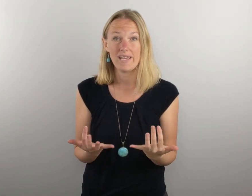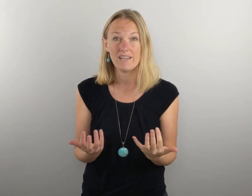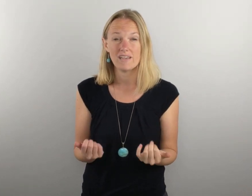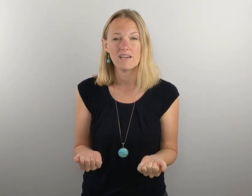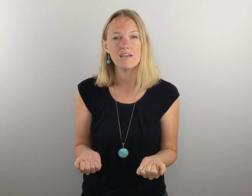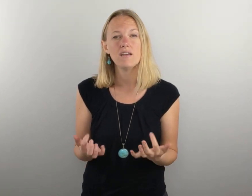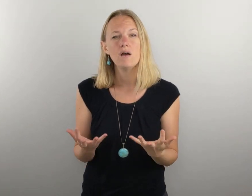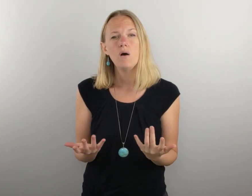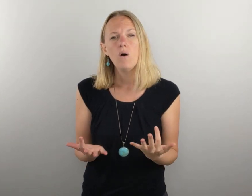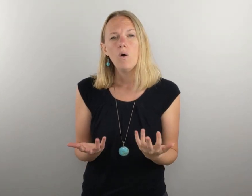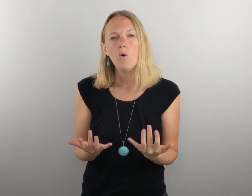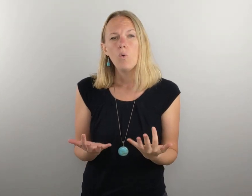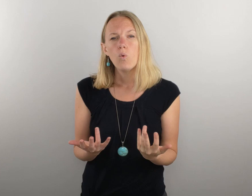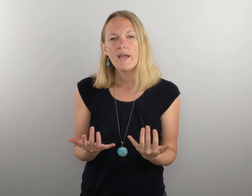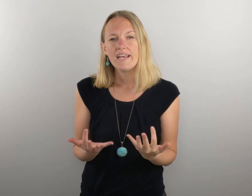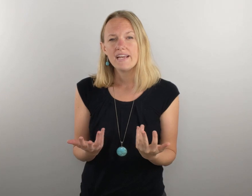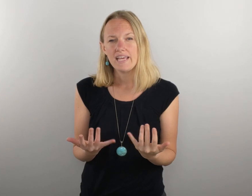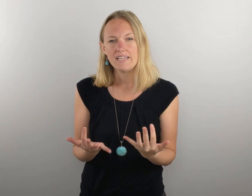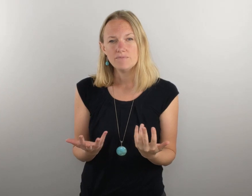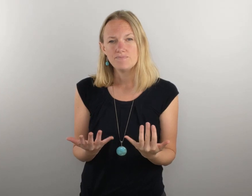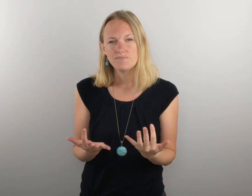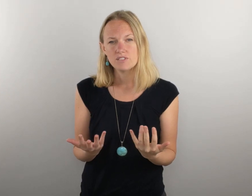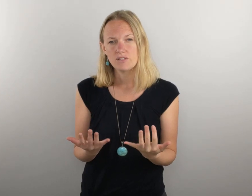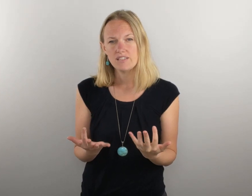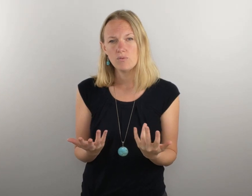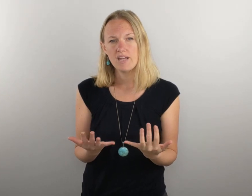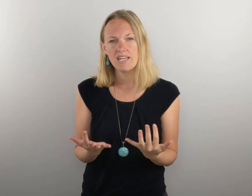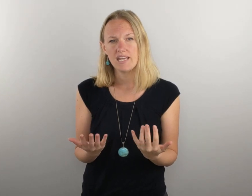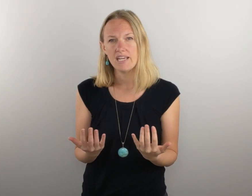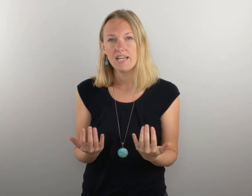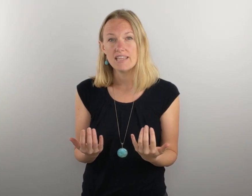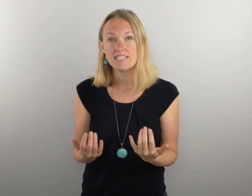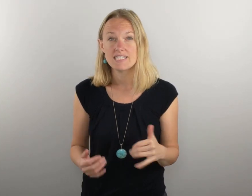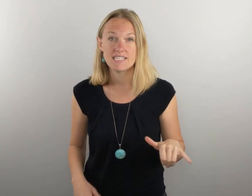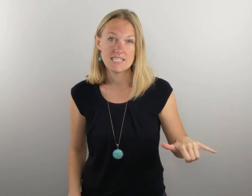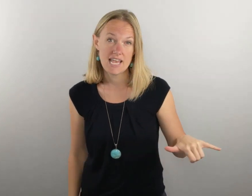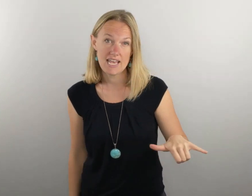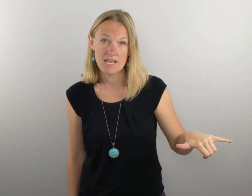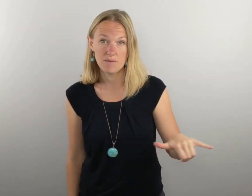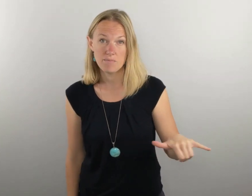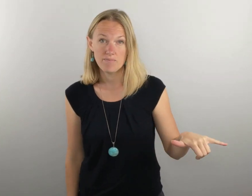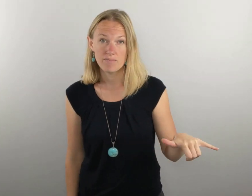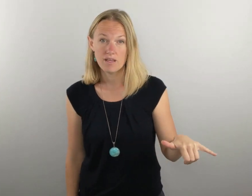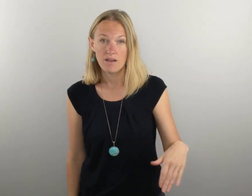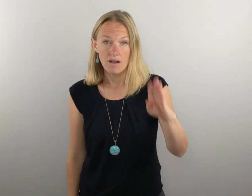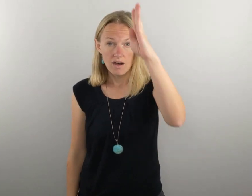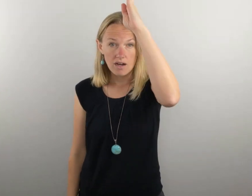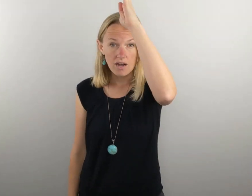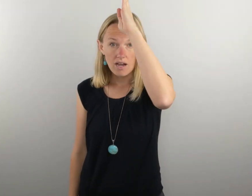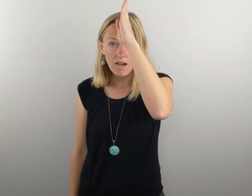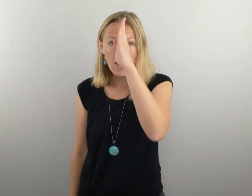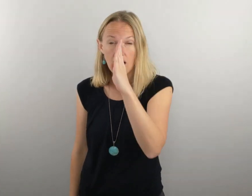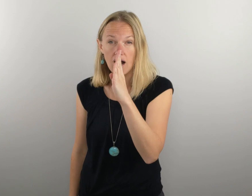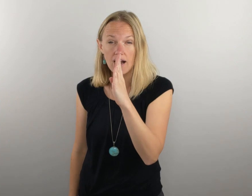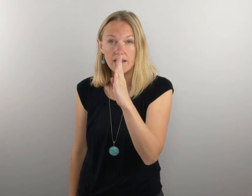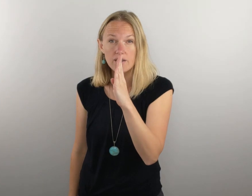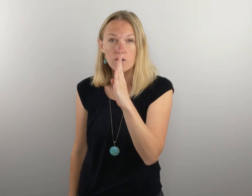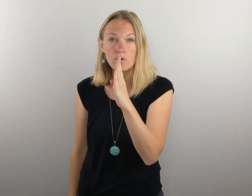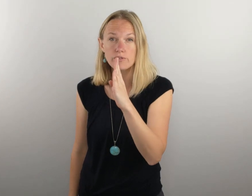Waiting, okay? Waiting. So in the waiting, the same God who's